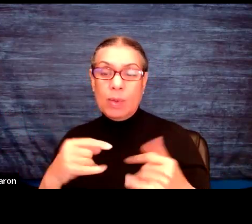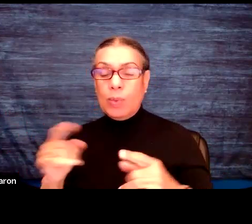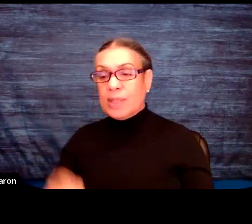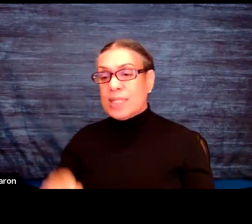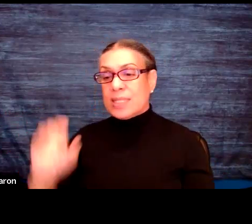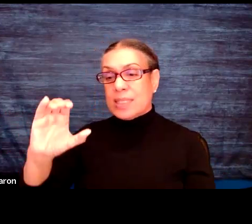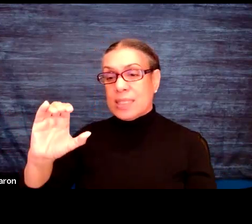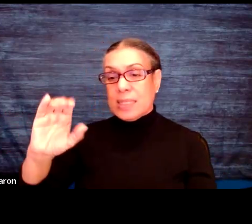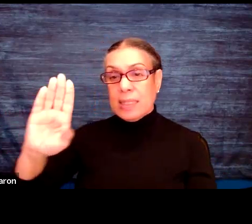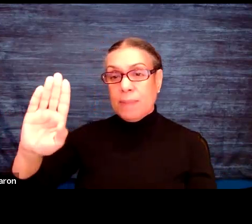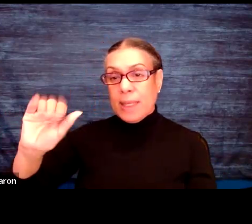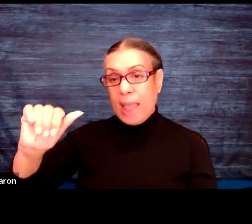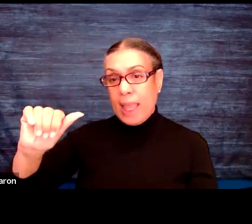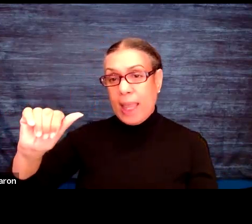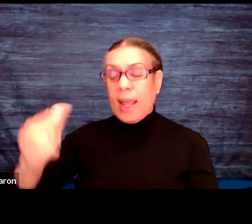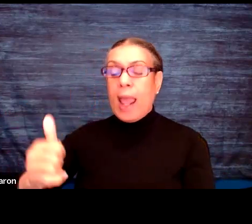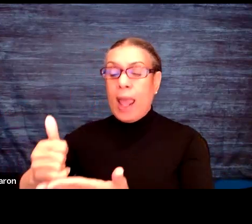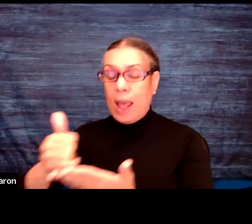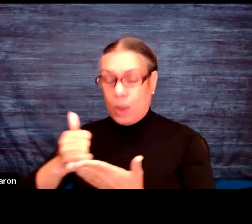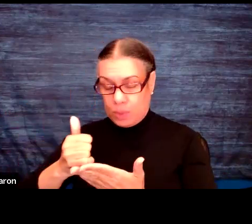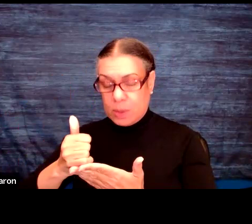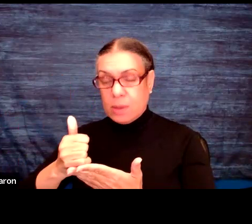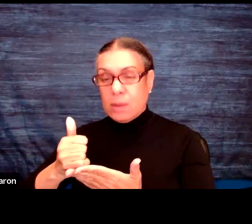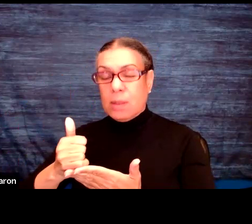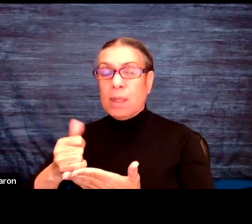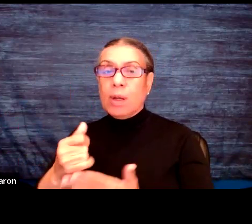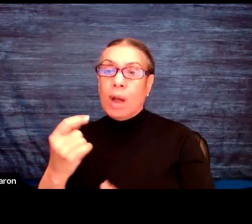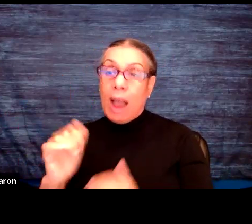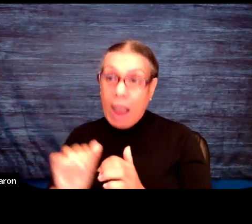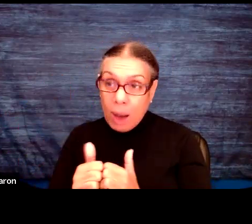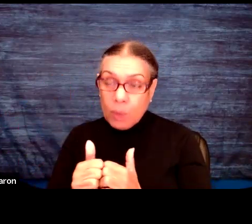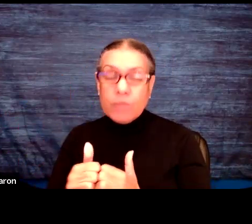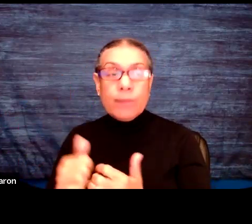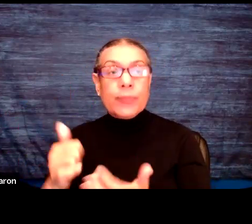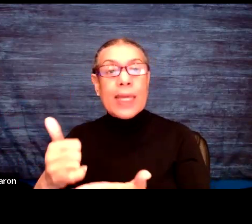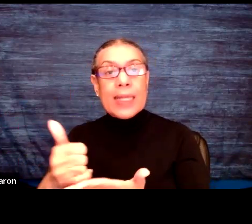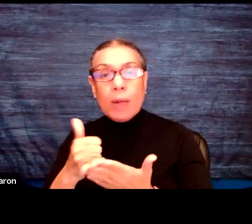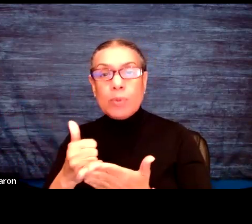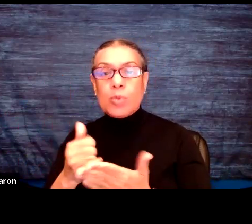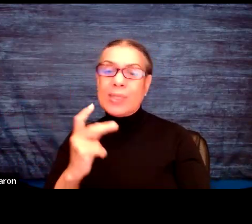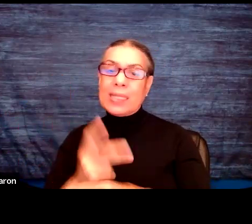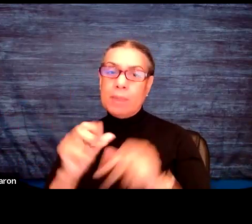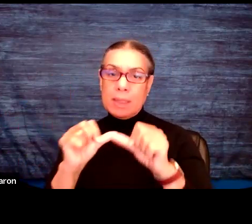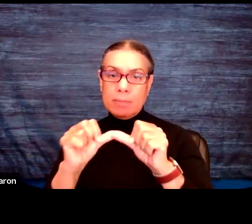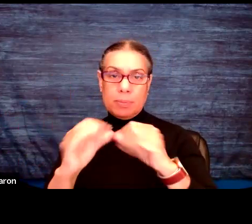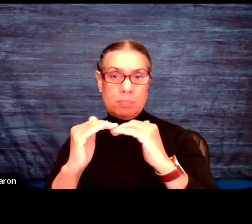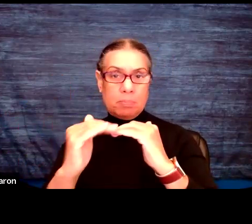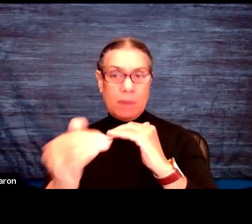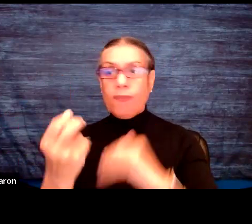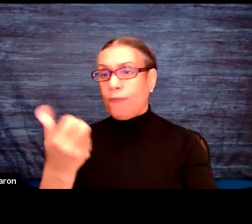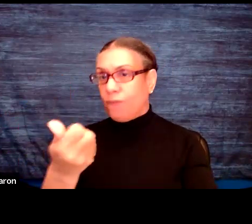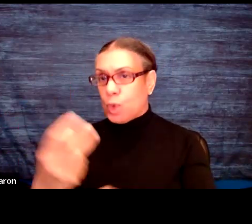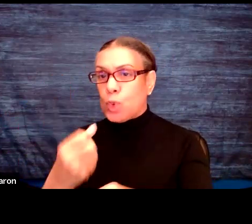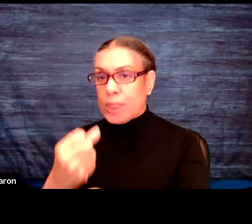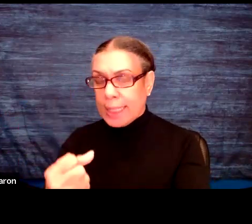CBA, helps in a number of ways. One is just in providing that, stability over the next few years so that